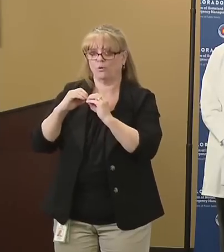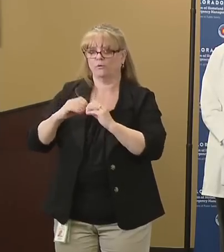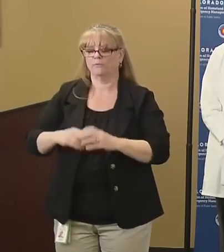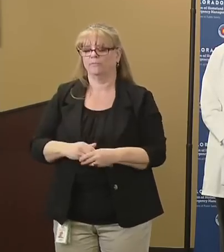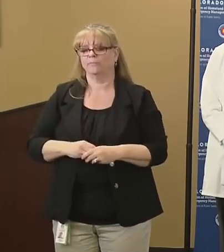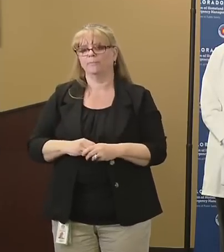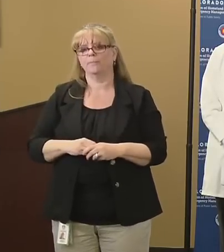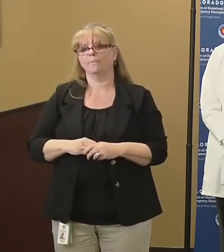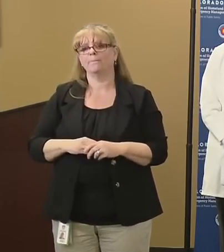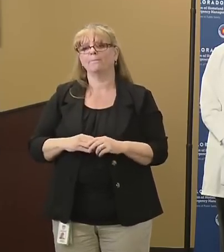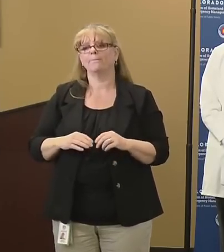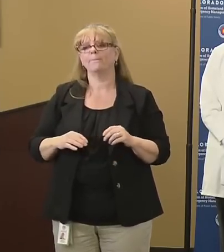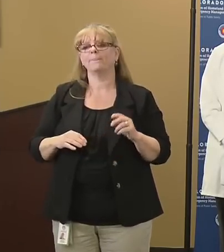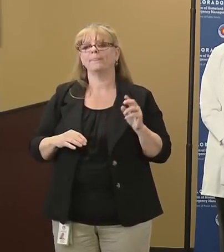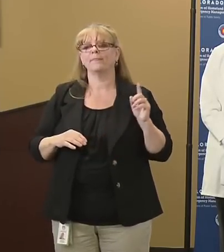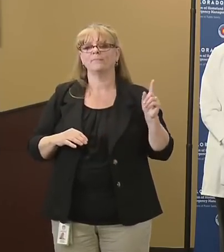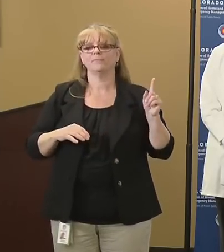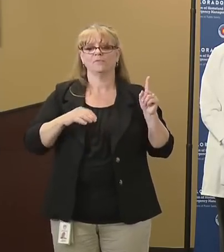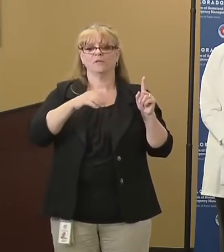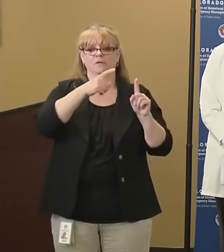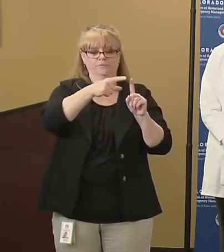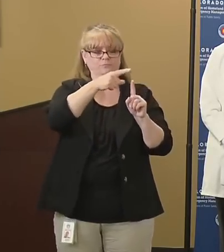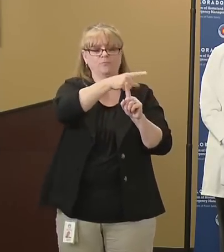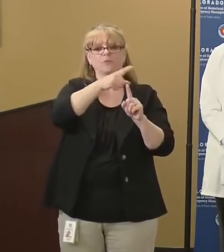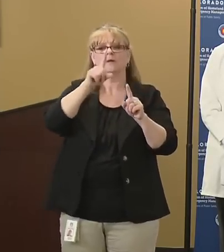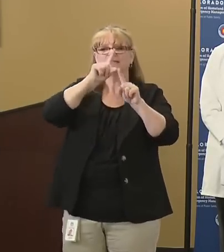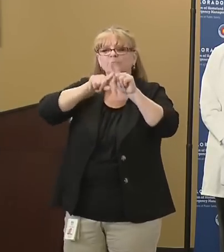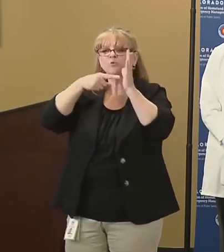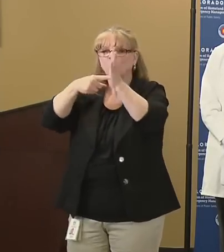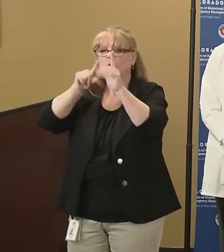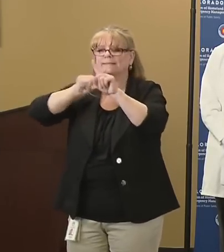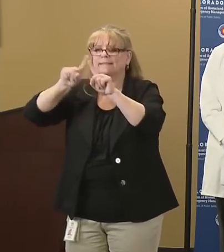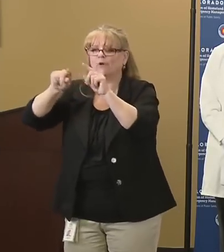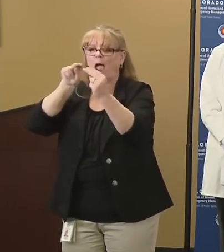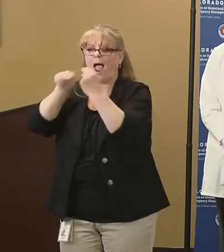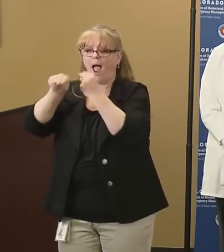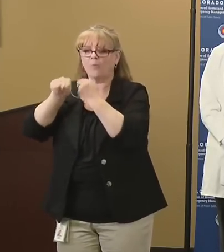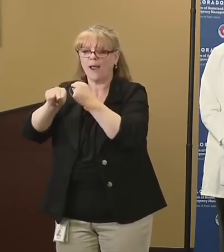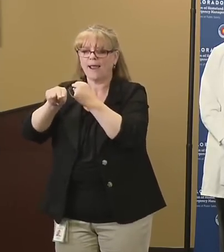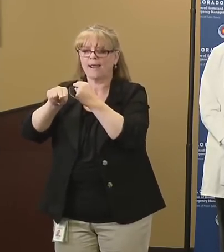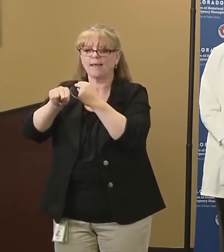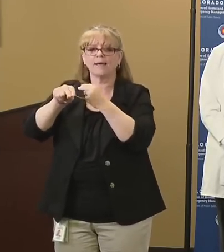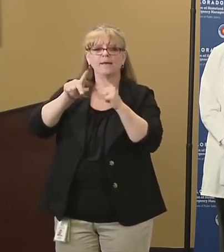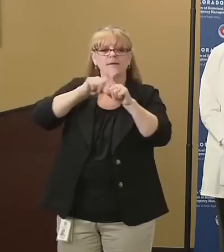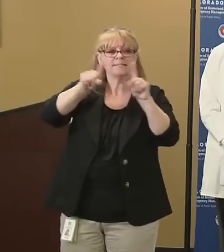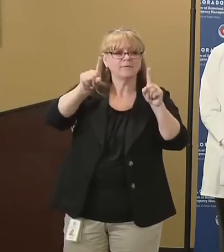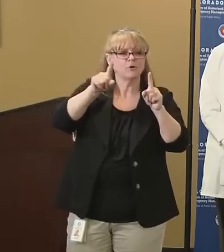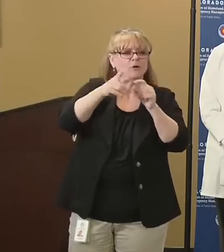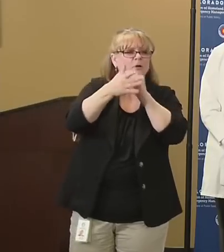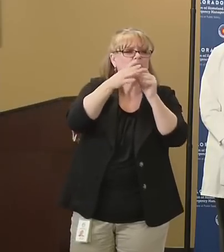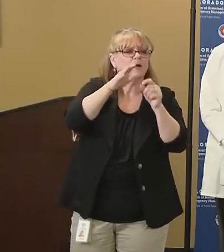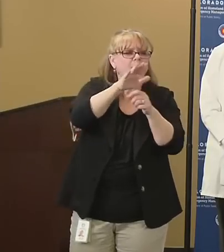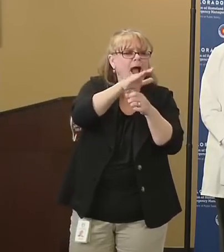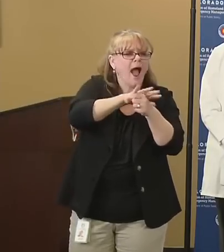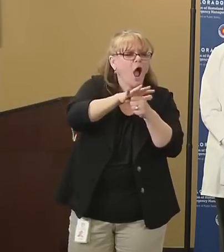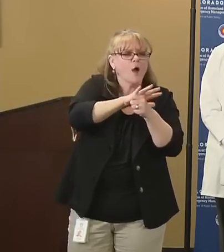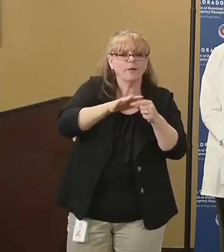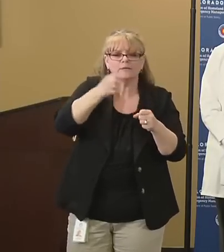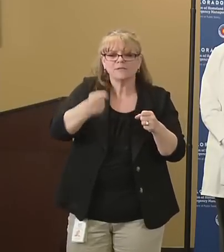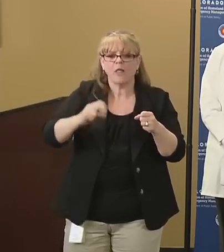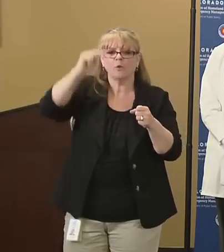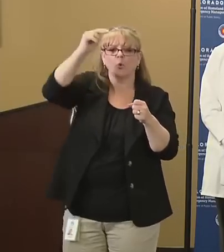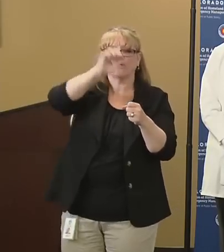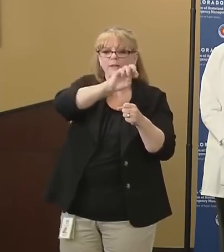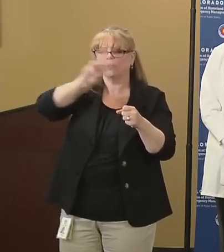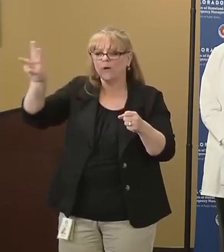individual segments. This shows a summary of changes in interstate vehicle counts via interstate. Also